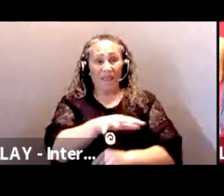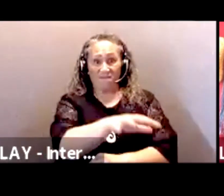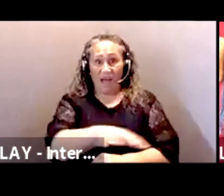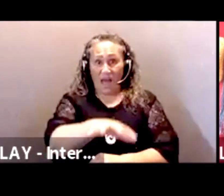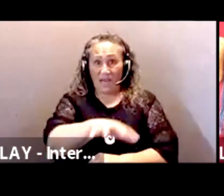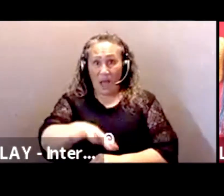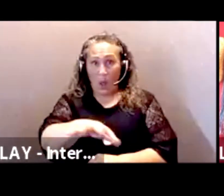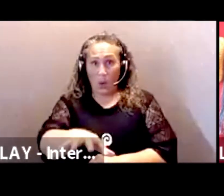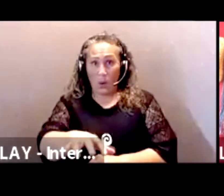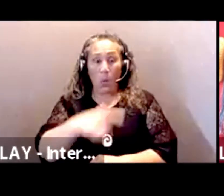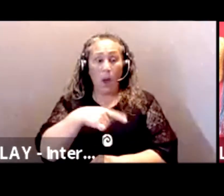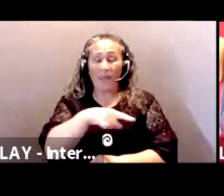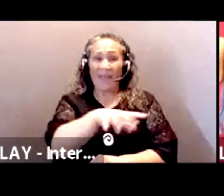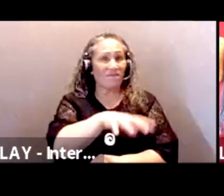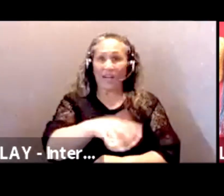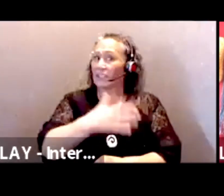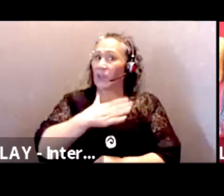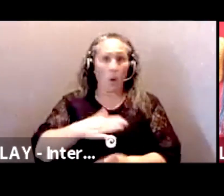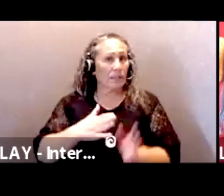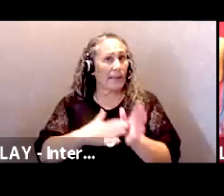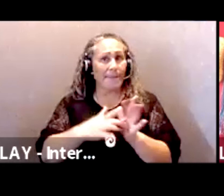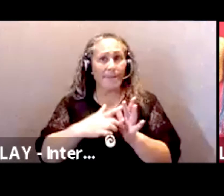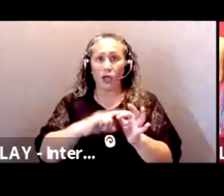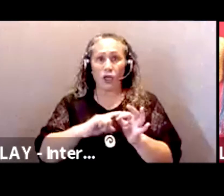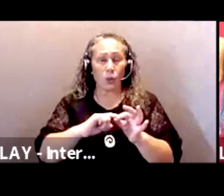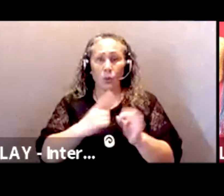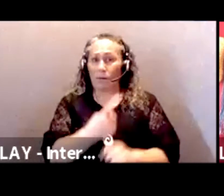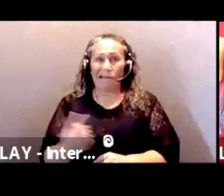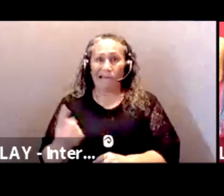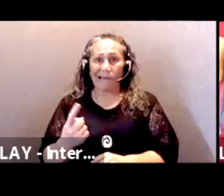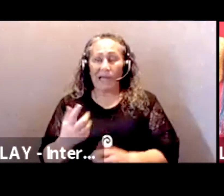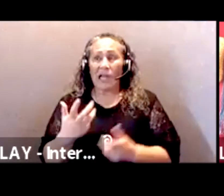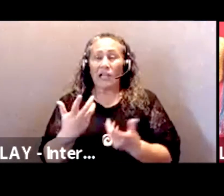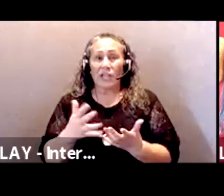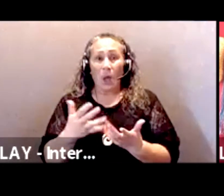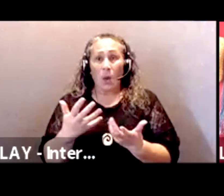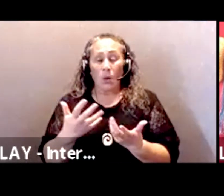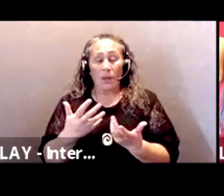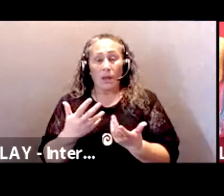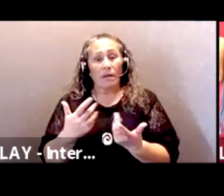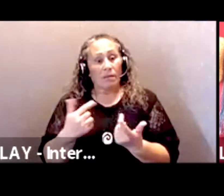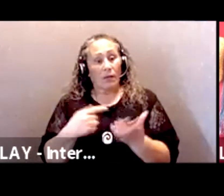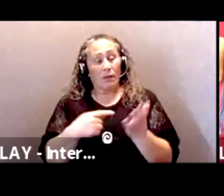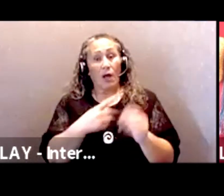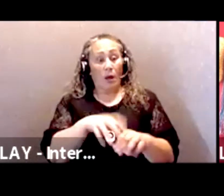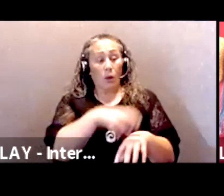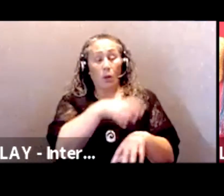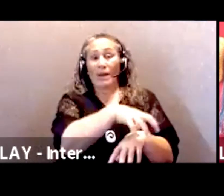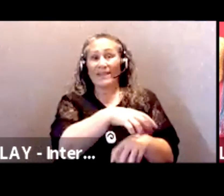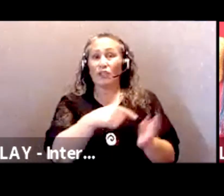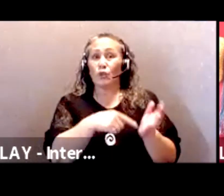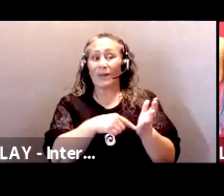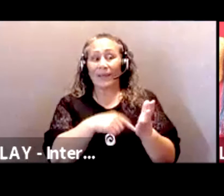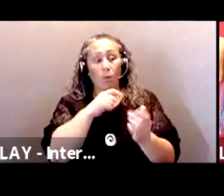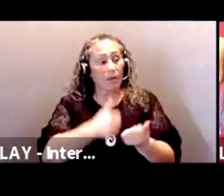MIQ is not what they want. And so supporting them to be able to stay in their own home and protect themselves